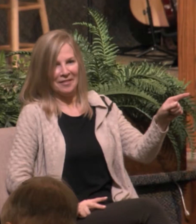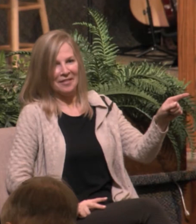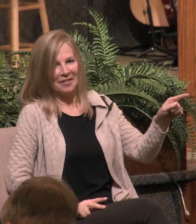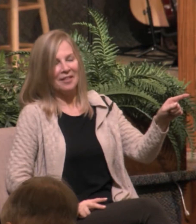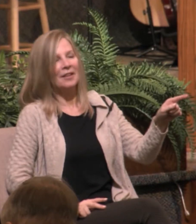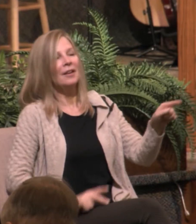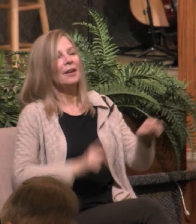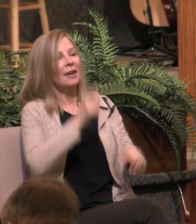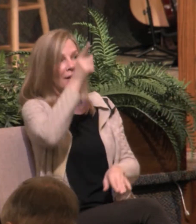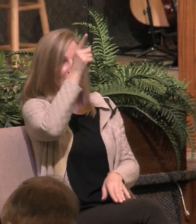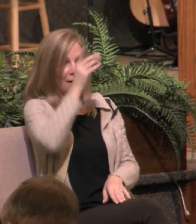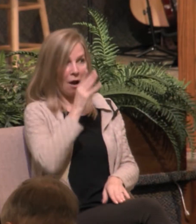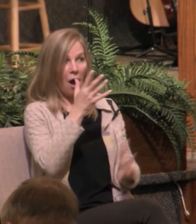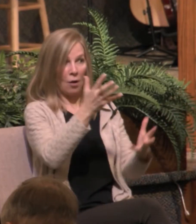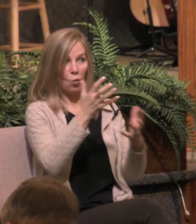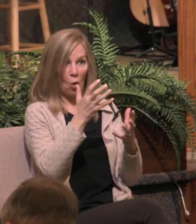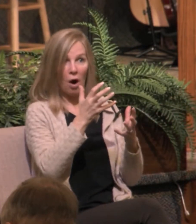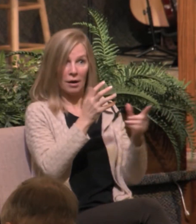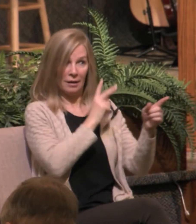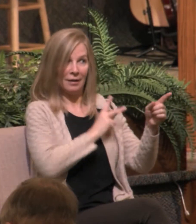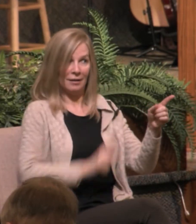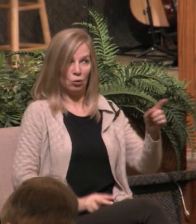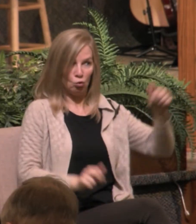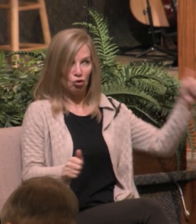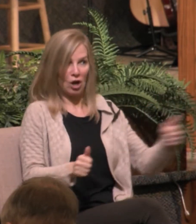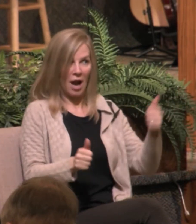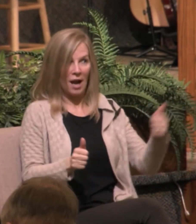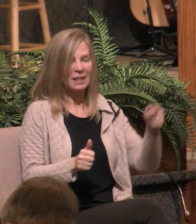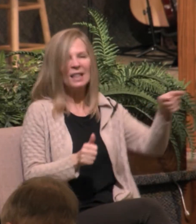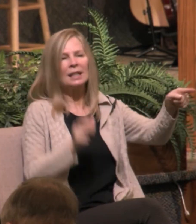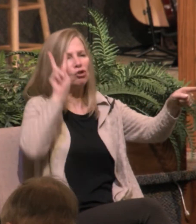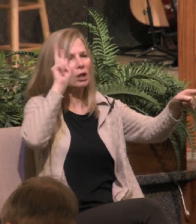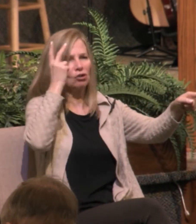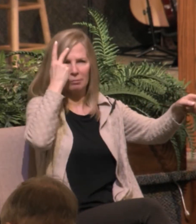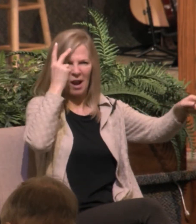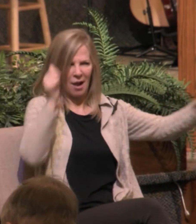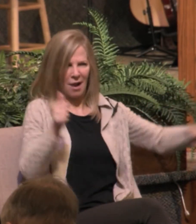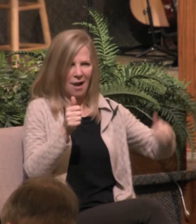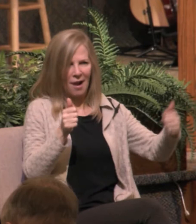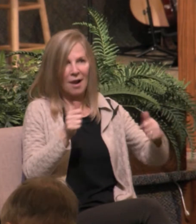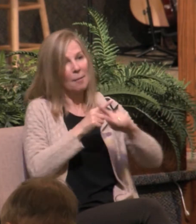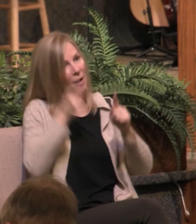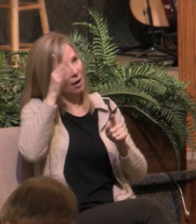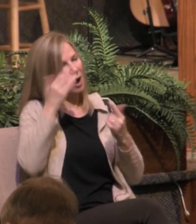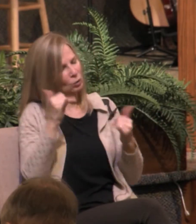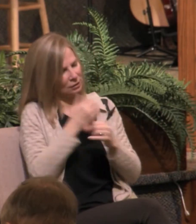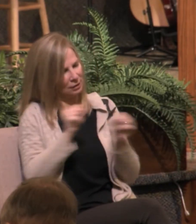that Pharaoh would give chase because Pharaoh was going to change his mind and God was going to deliver the people.